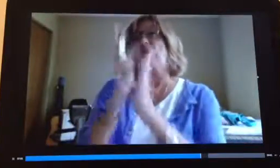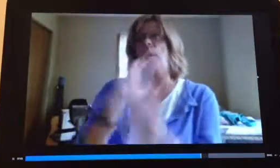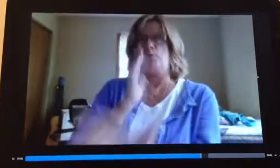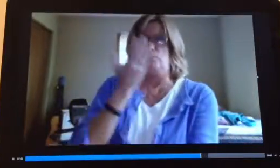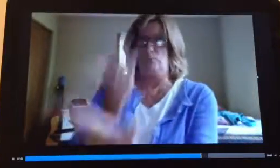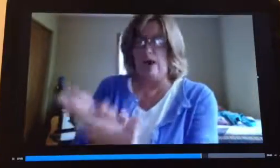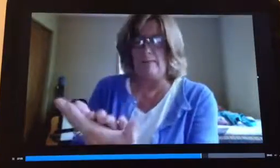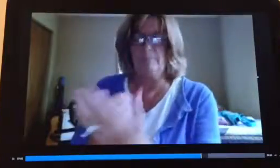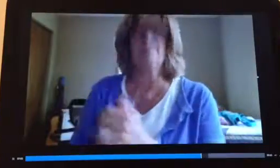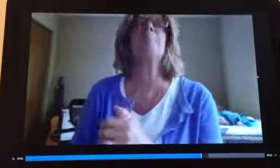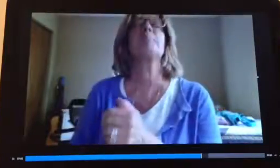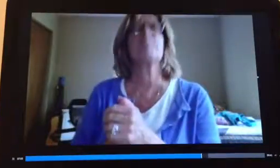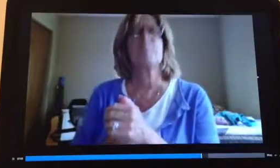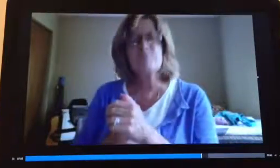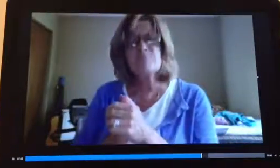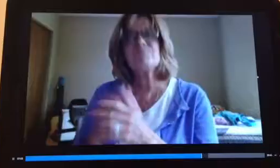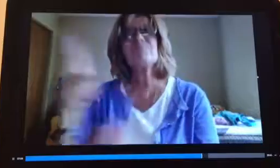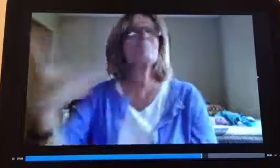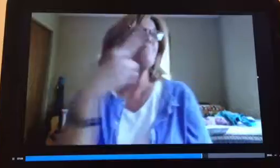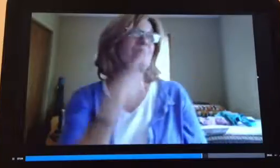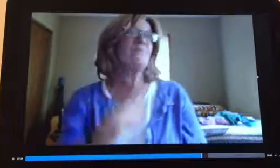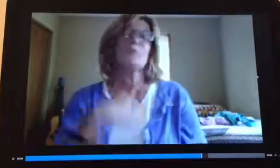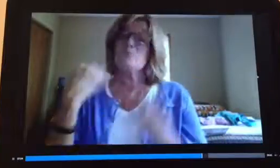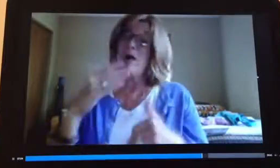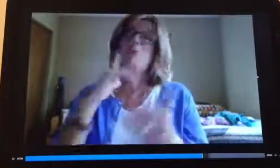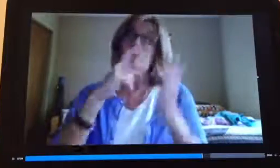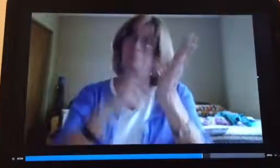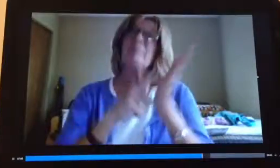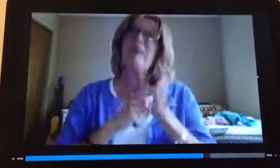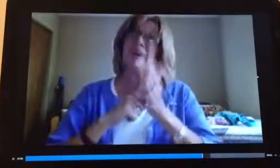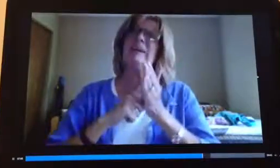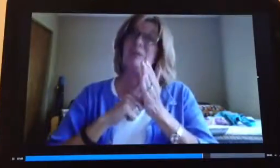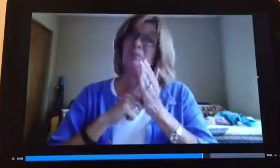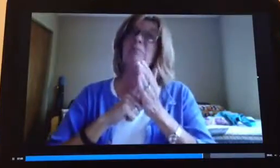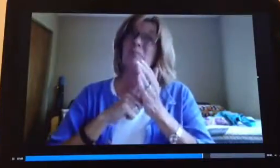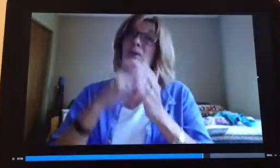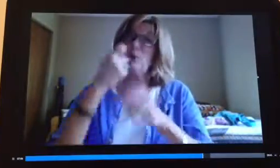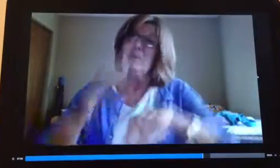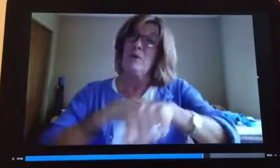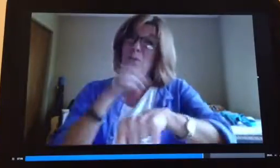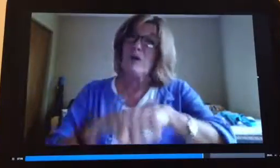So I told him, it'd be about a 10-minute drive, and I was over there.